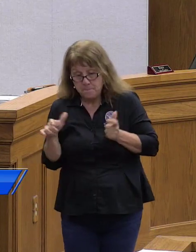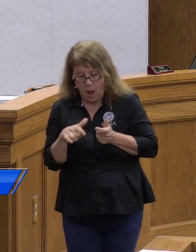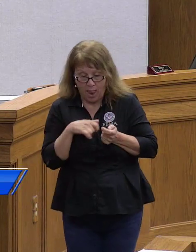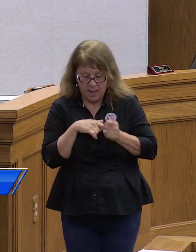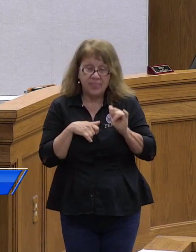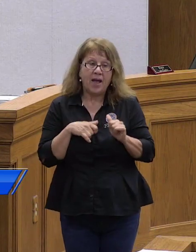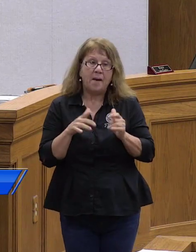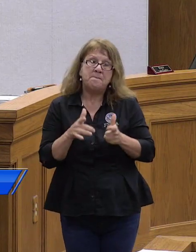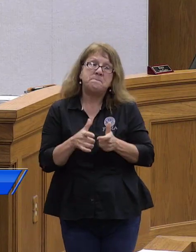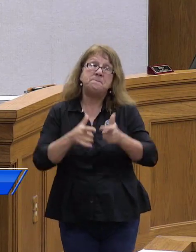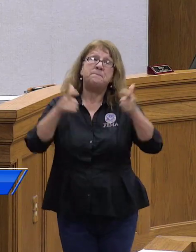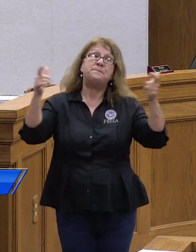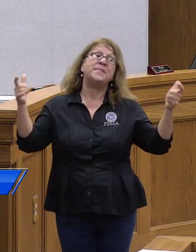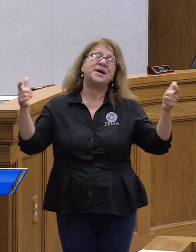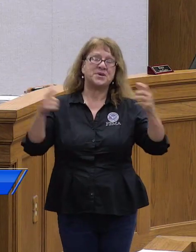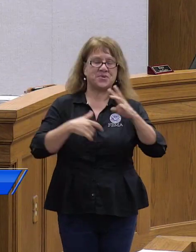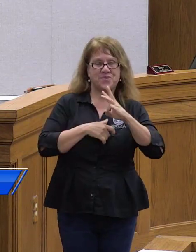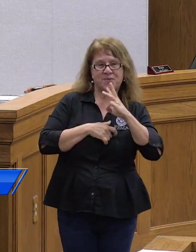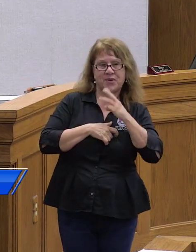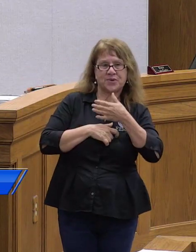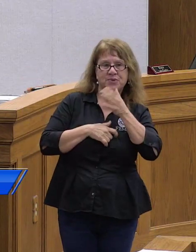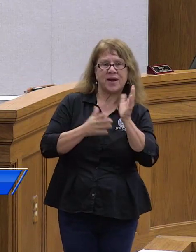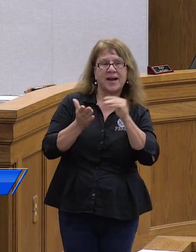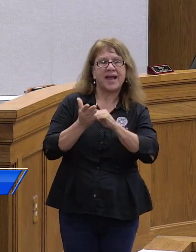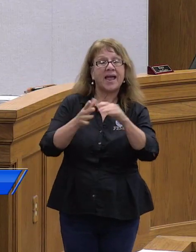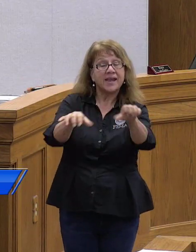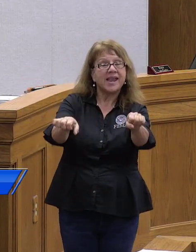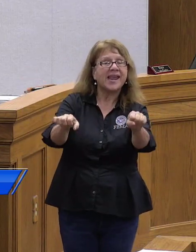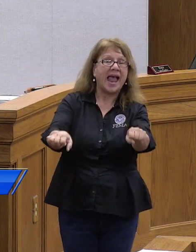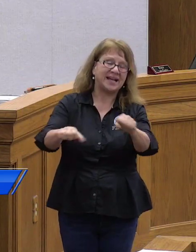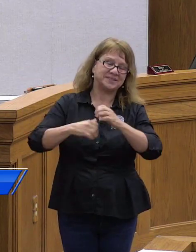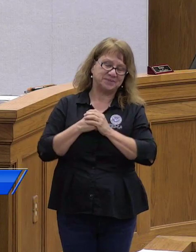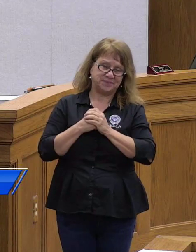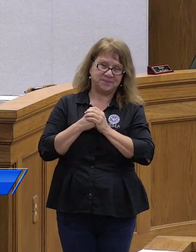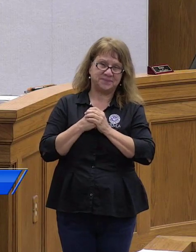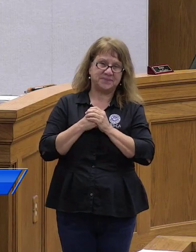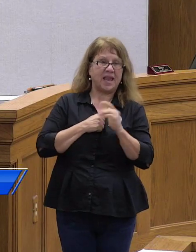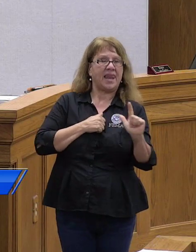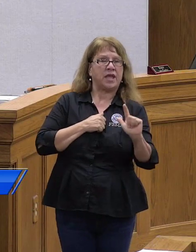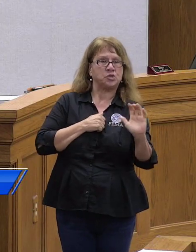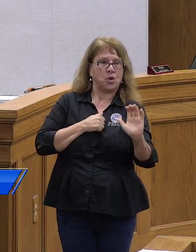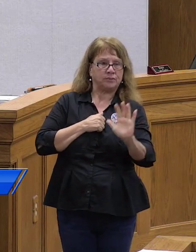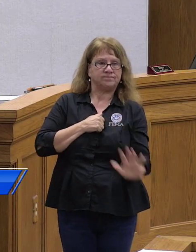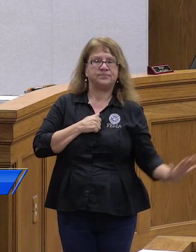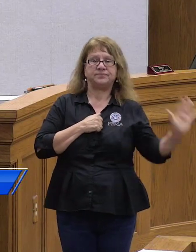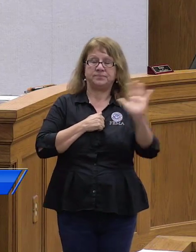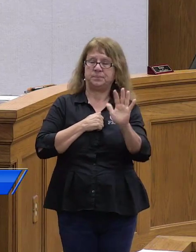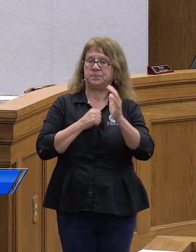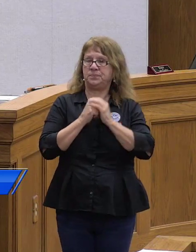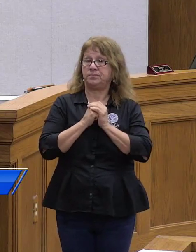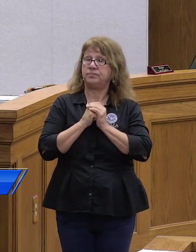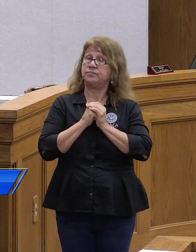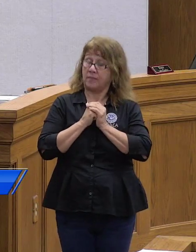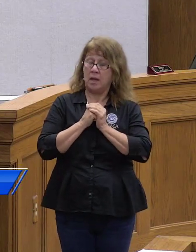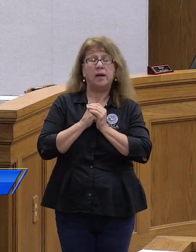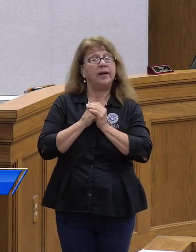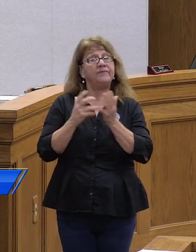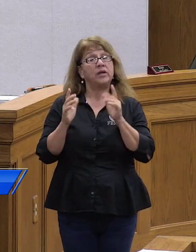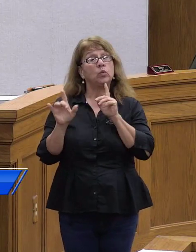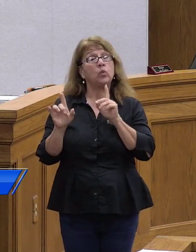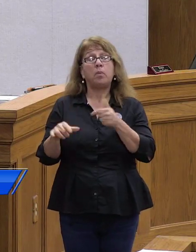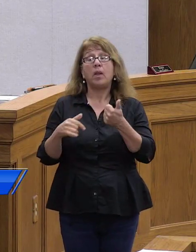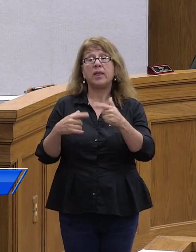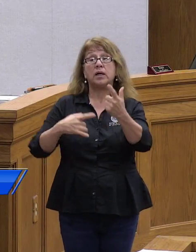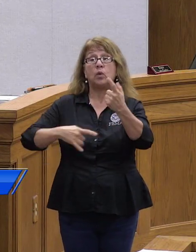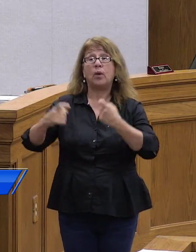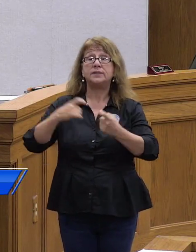pretty big victory, and that is a very, very exciting thing to report to the public. So that's the end of my report, unless there are